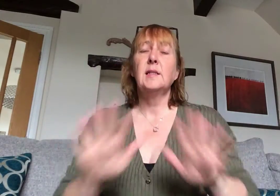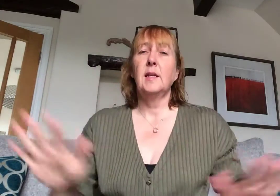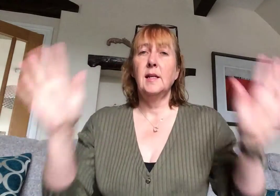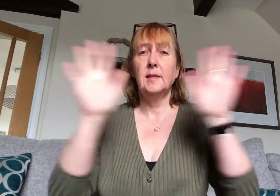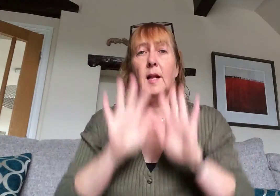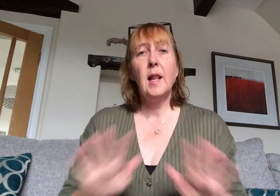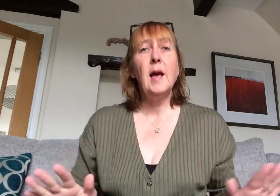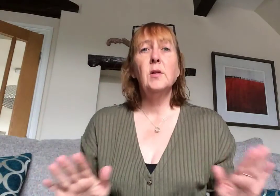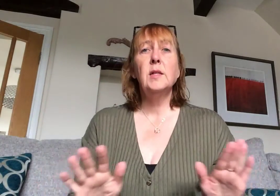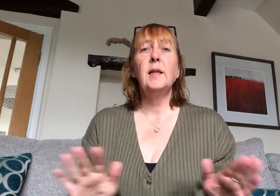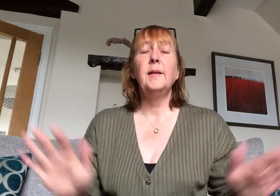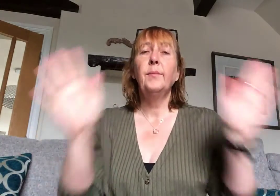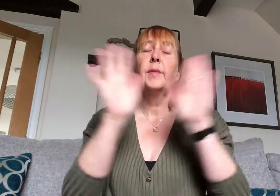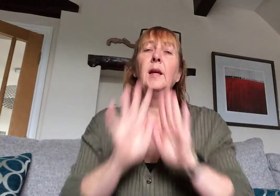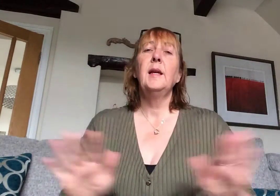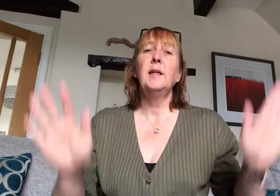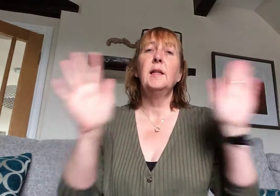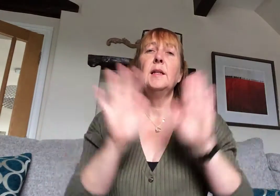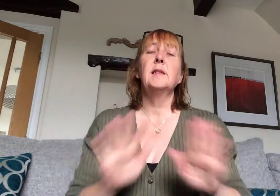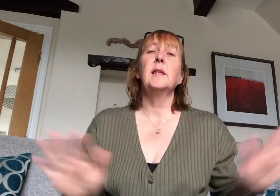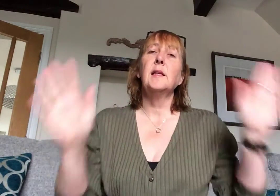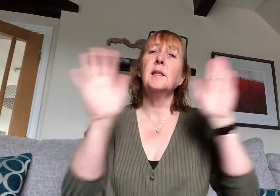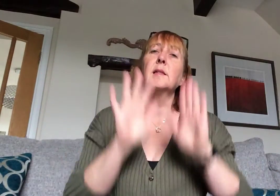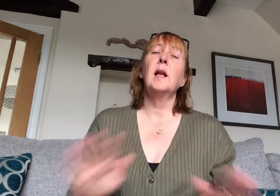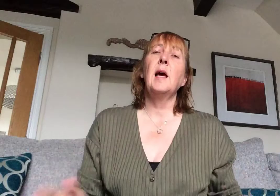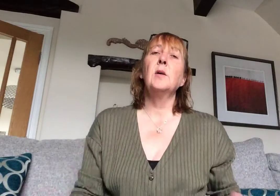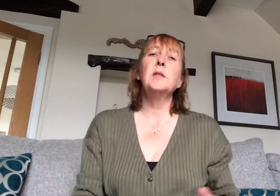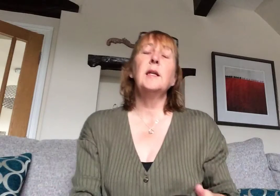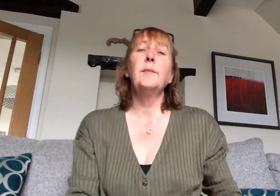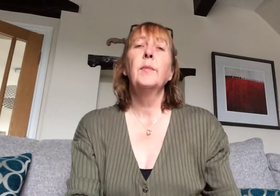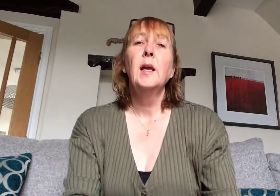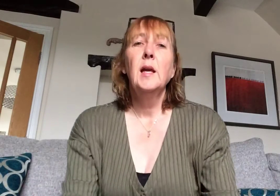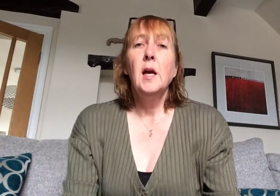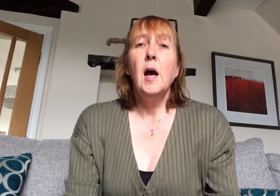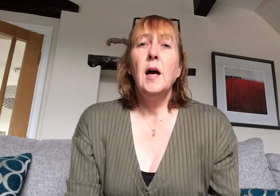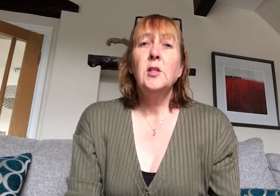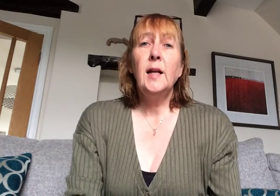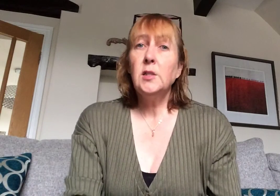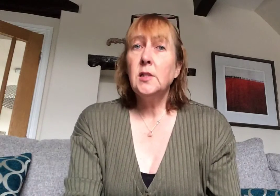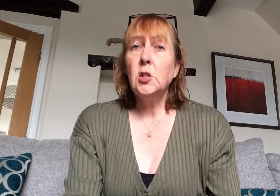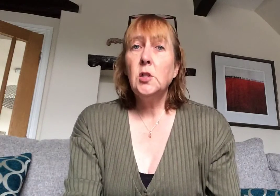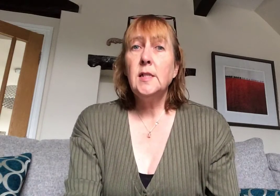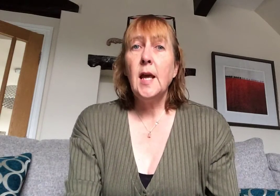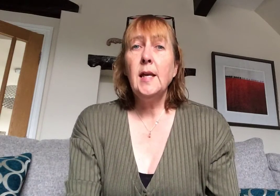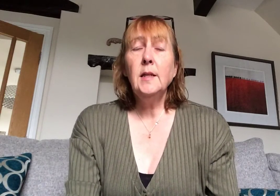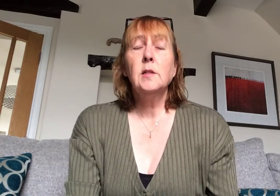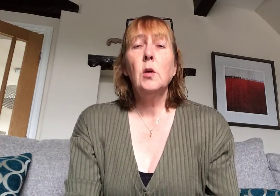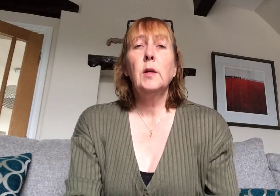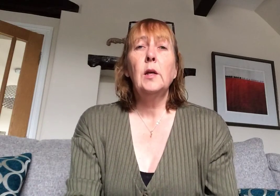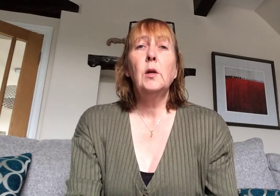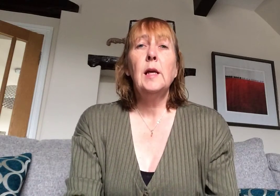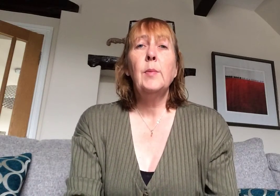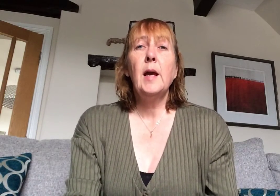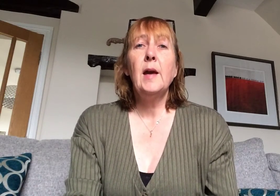It is cloudy, it is cloudy. Challenges to do today, so keep an eye out